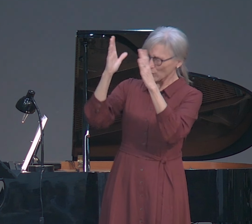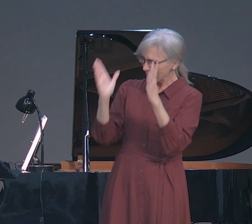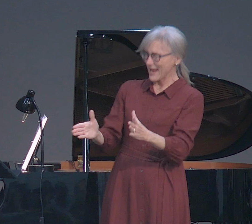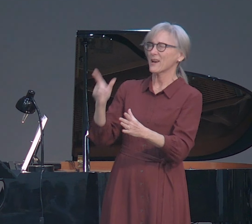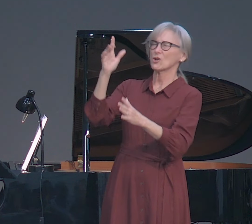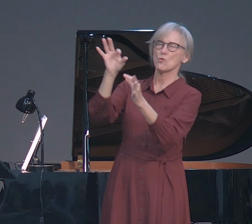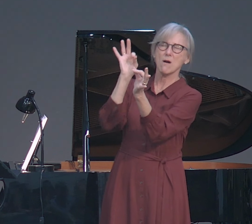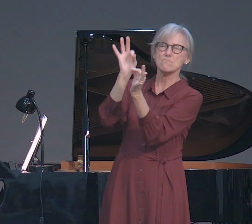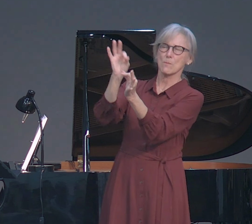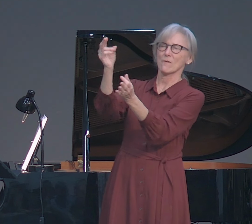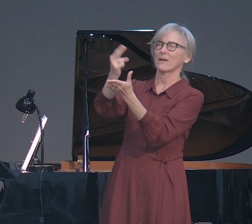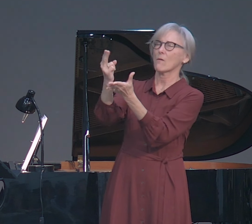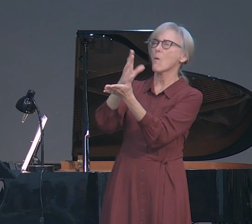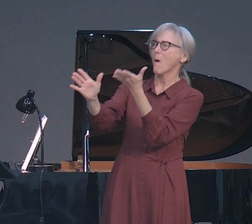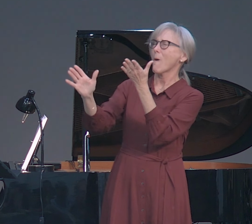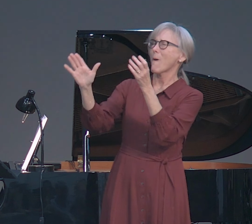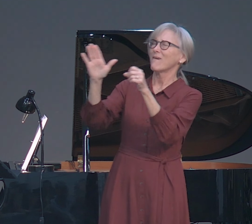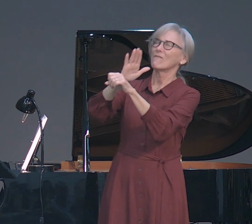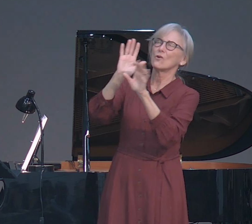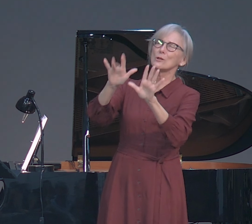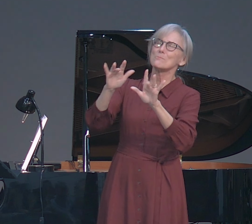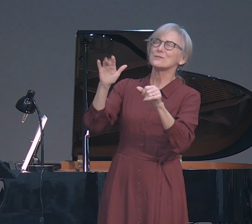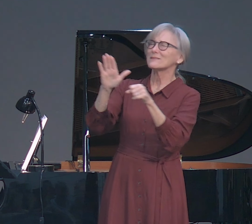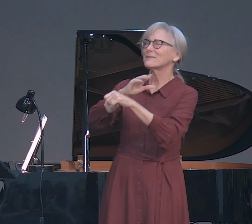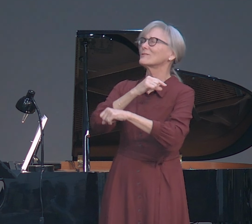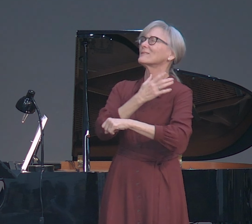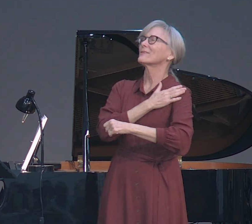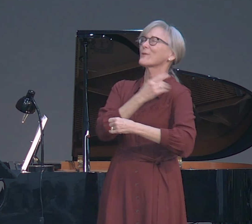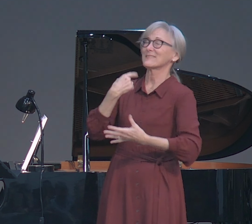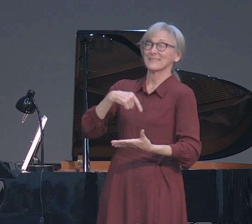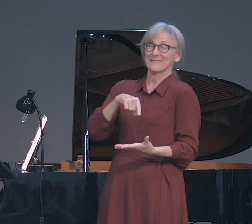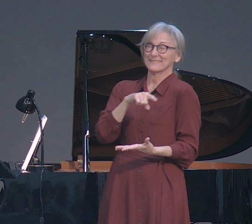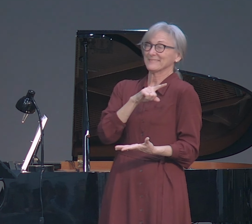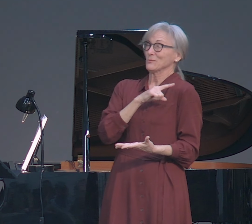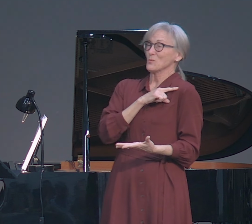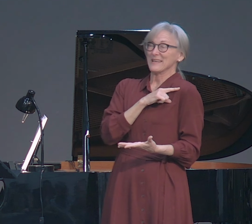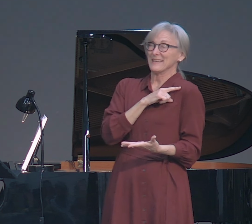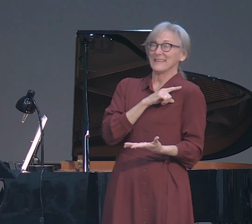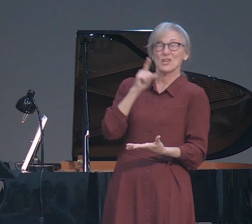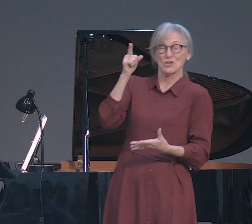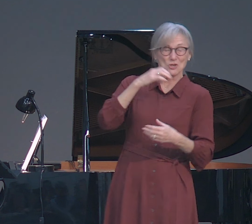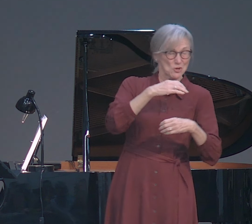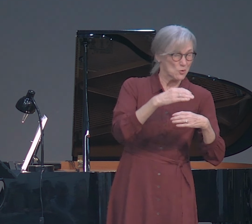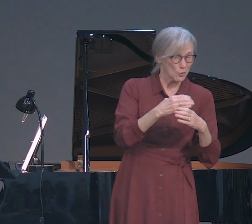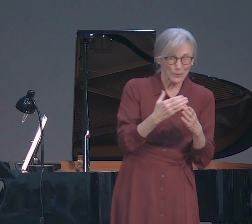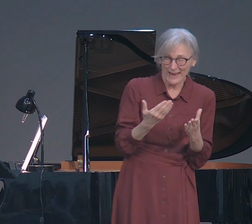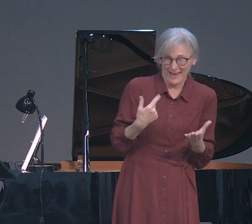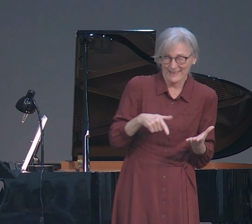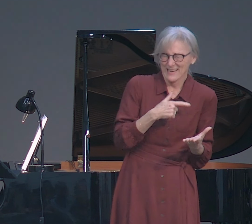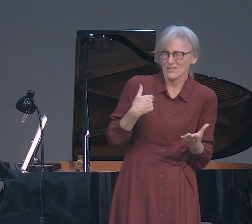and holy, full of mercy, full of grace, and we are the created. We are full of sin, without